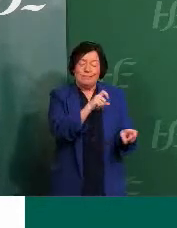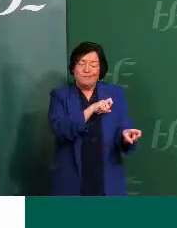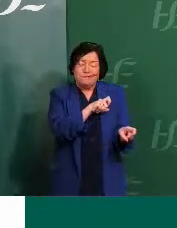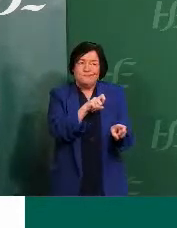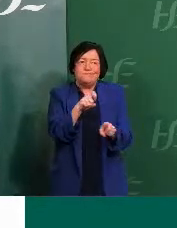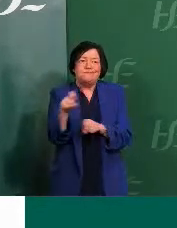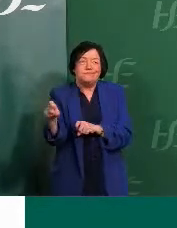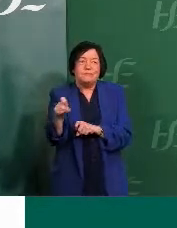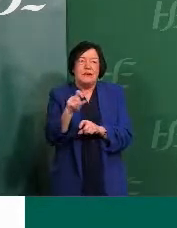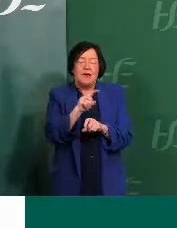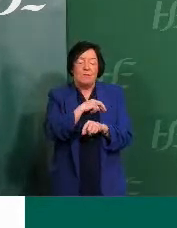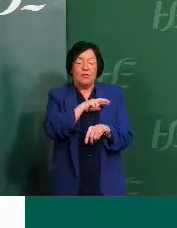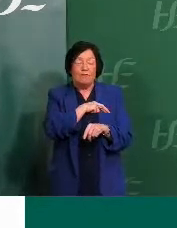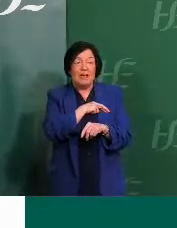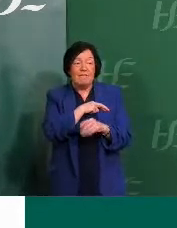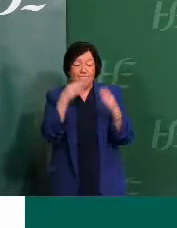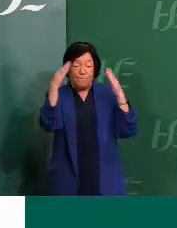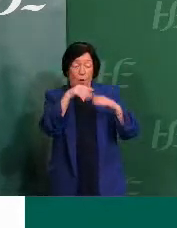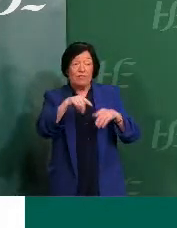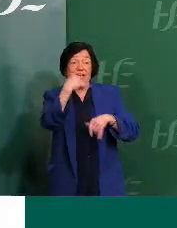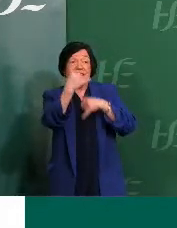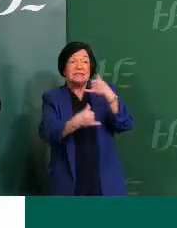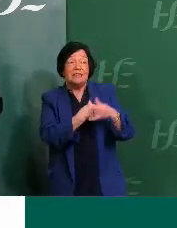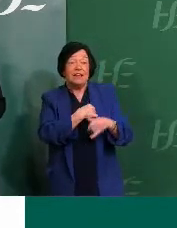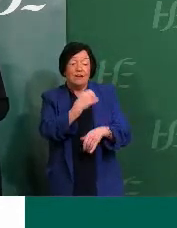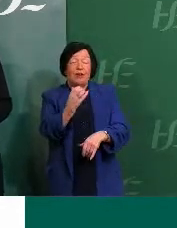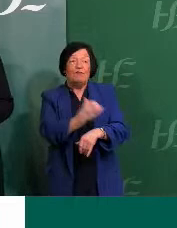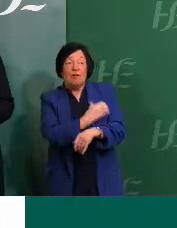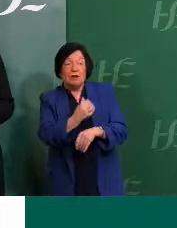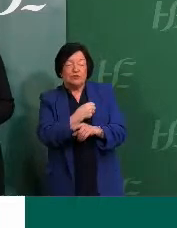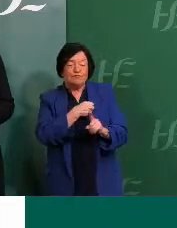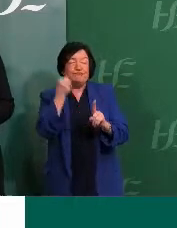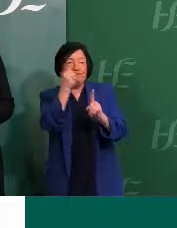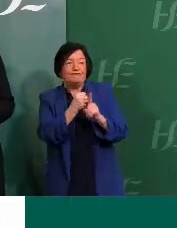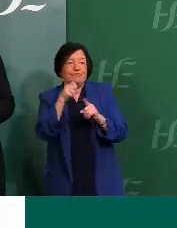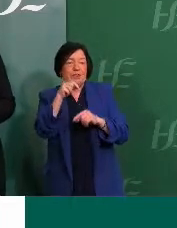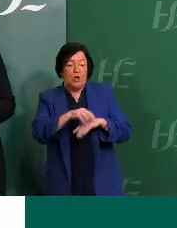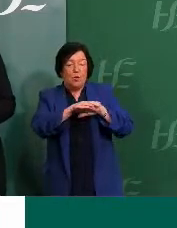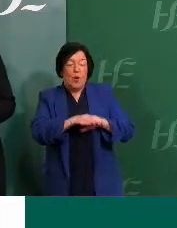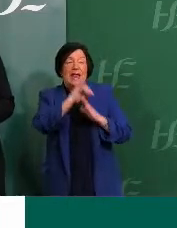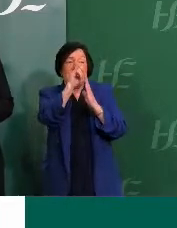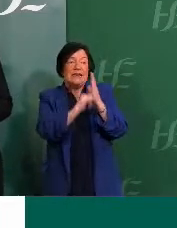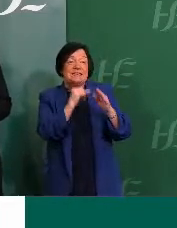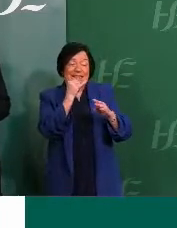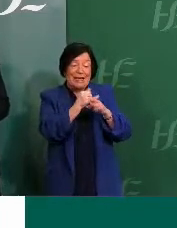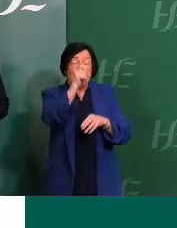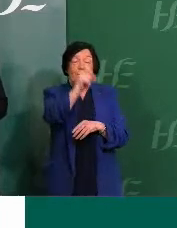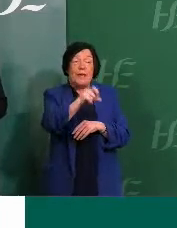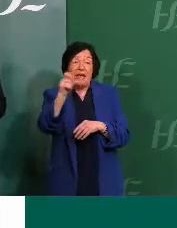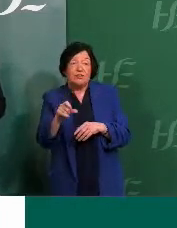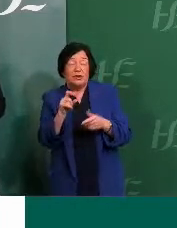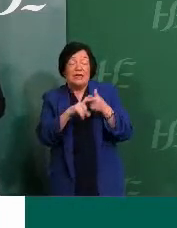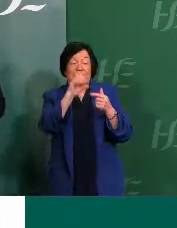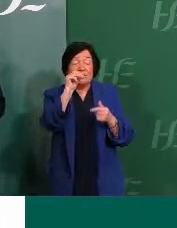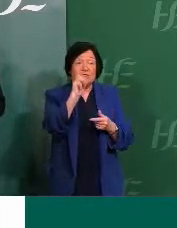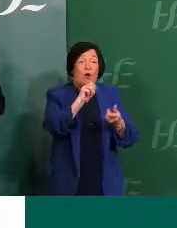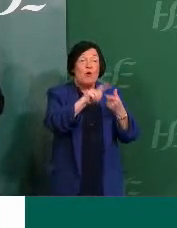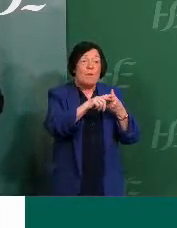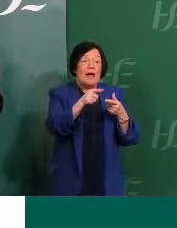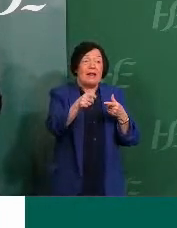to do that. So that's a key focus for us this year in terms of continuing to tackle the waiting list across inpatient, day case, scopes, and